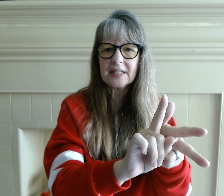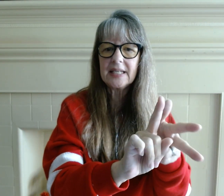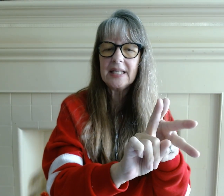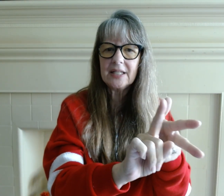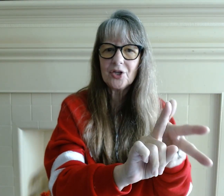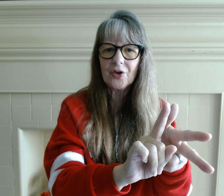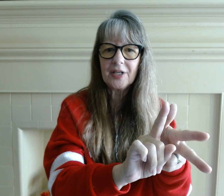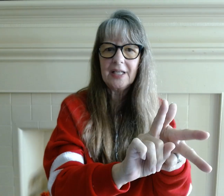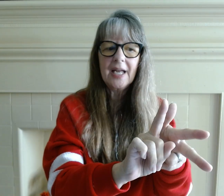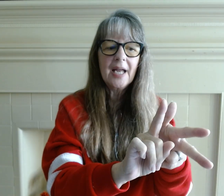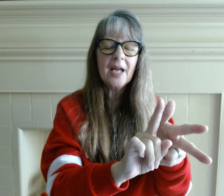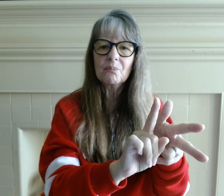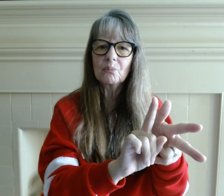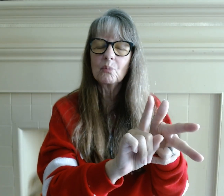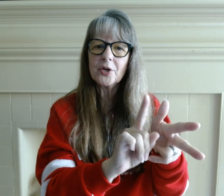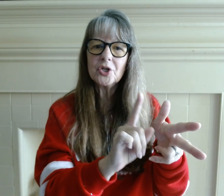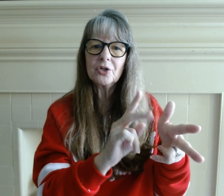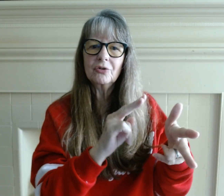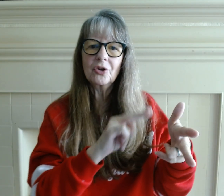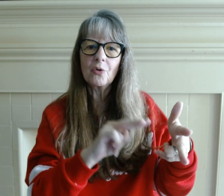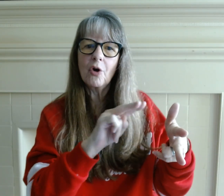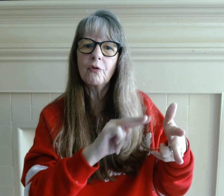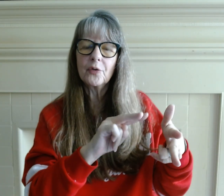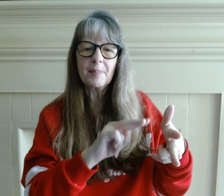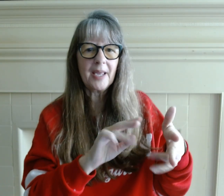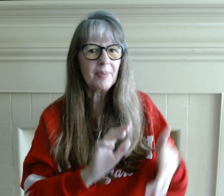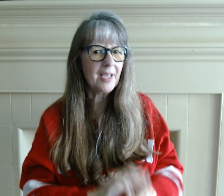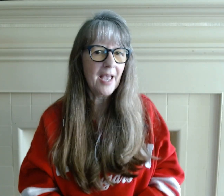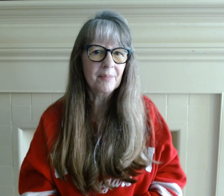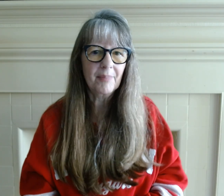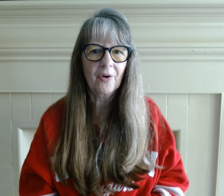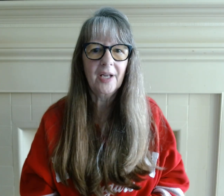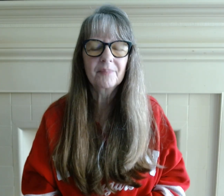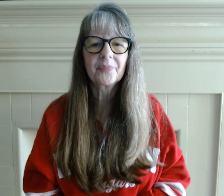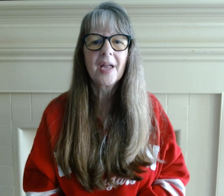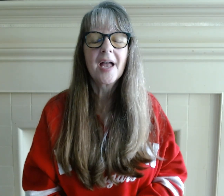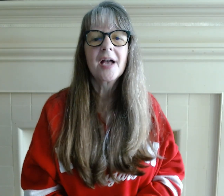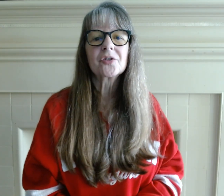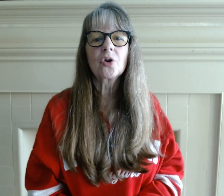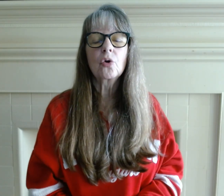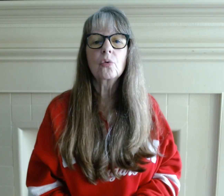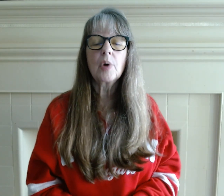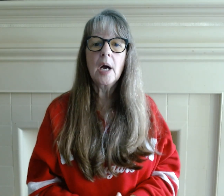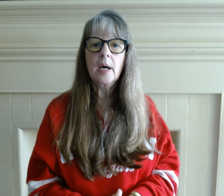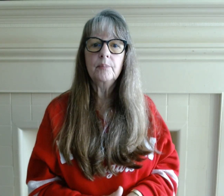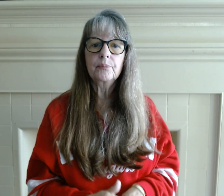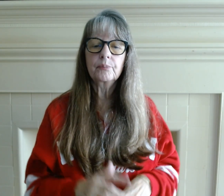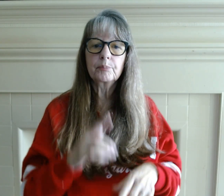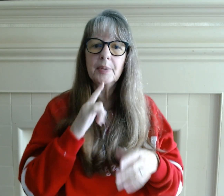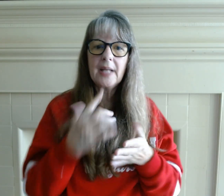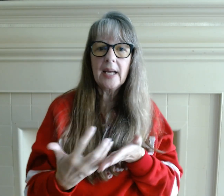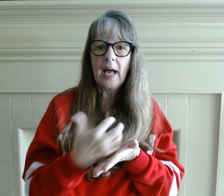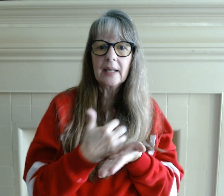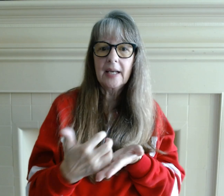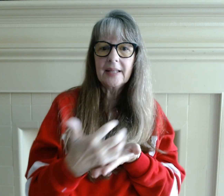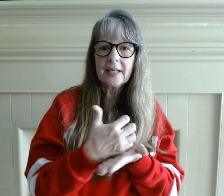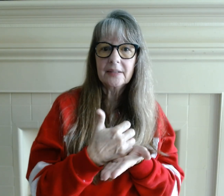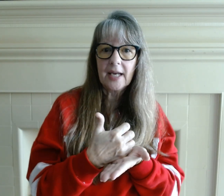leading the donkey and watching, over the baby and Mary. So. But I like that